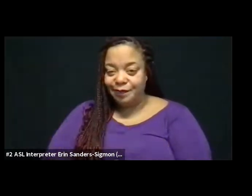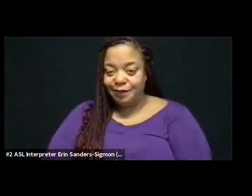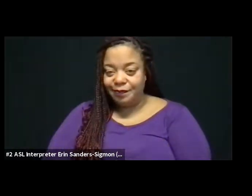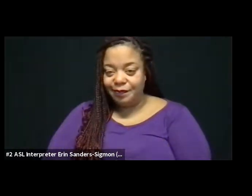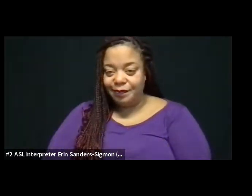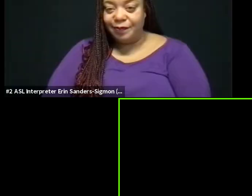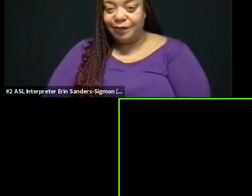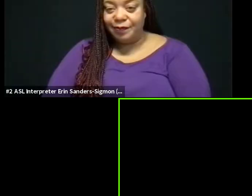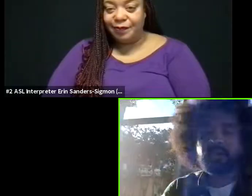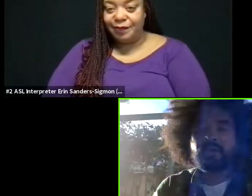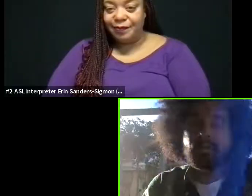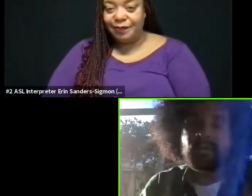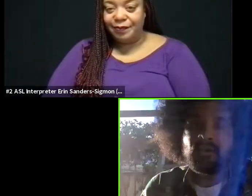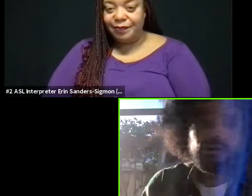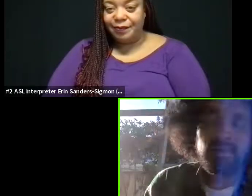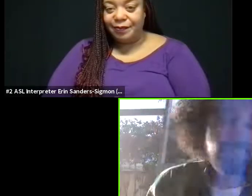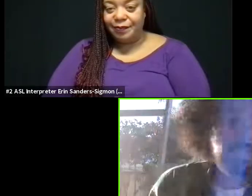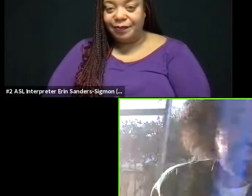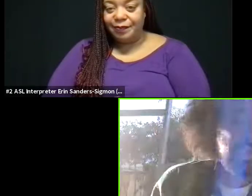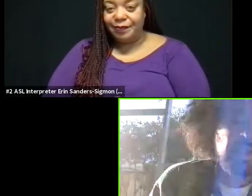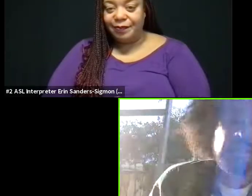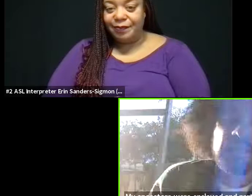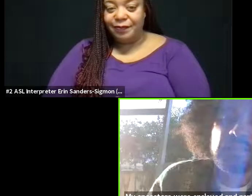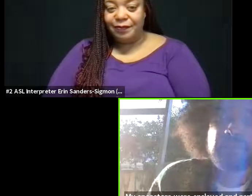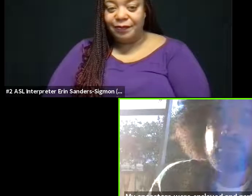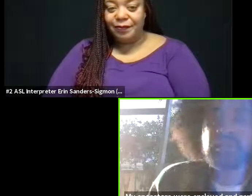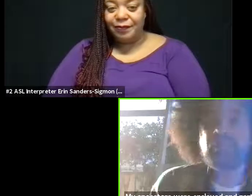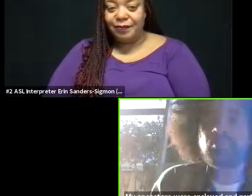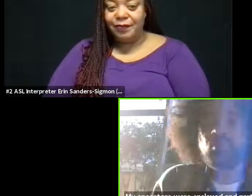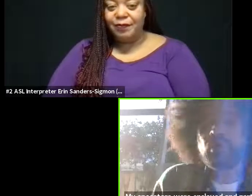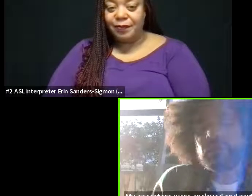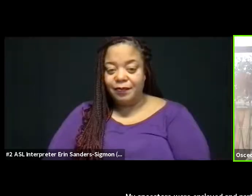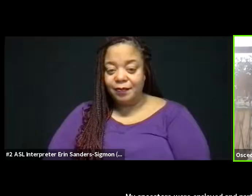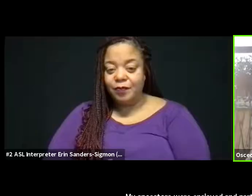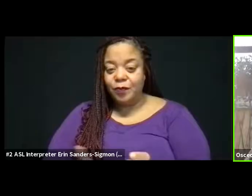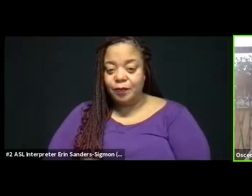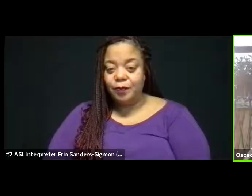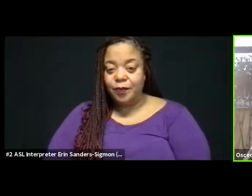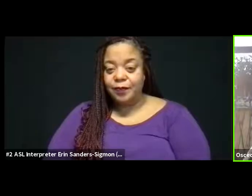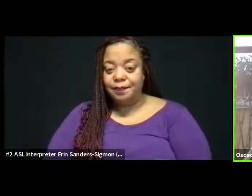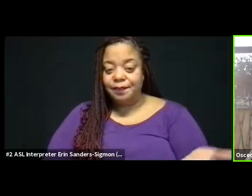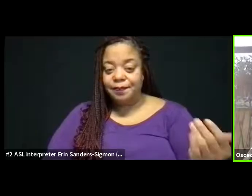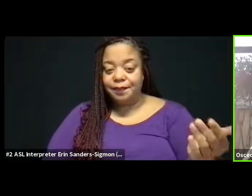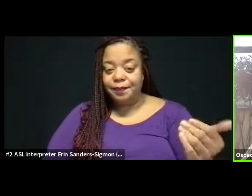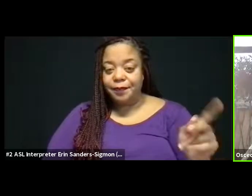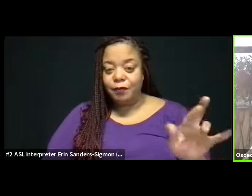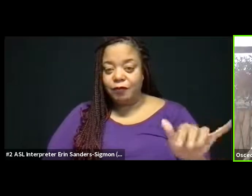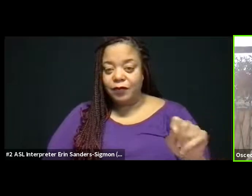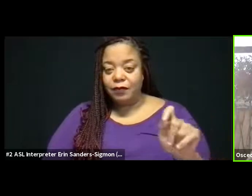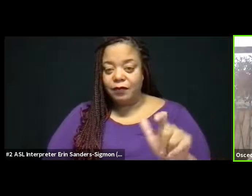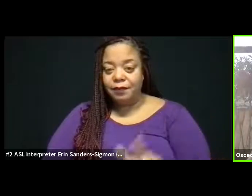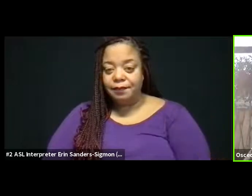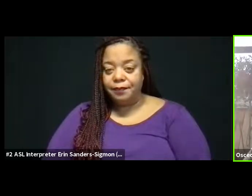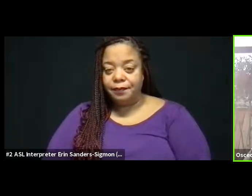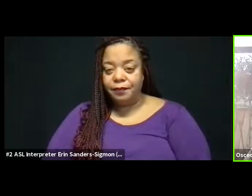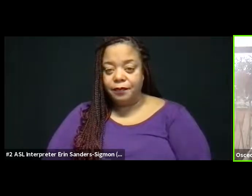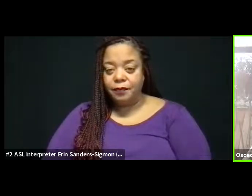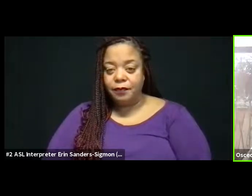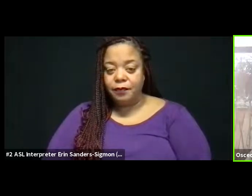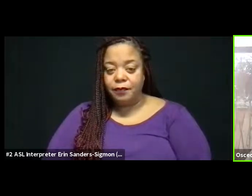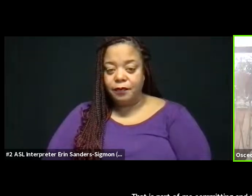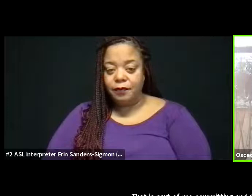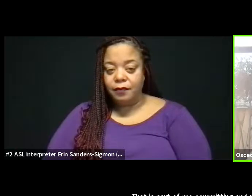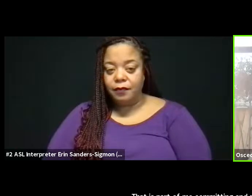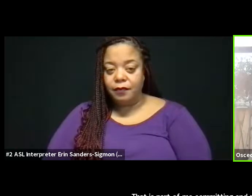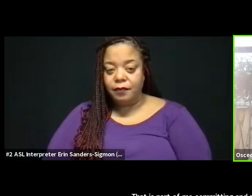Peace, everybody. Osceola here. I think it's really important to practice self-reflection, something that I